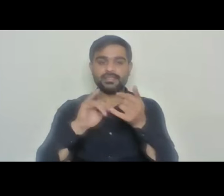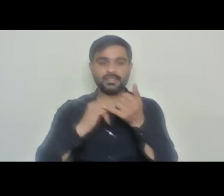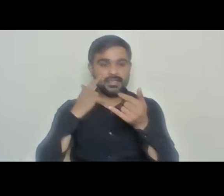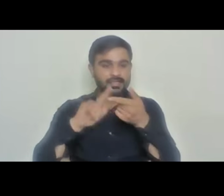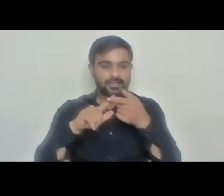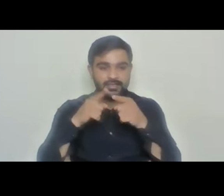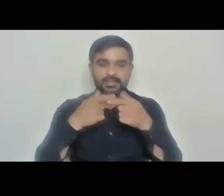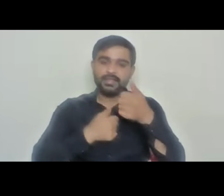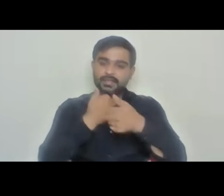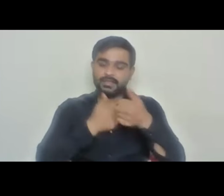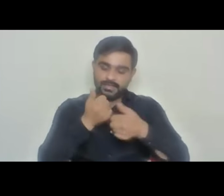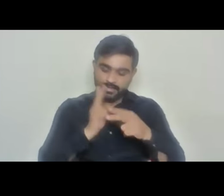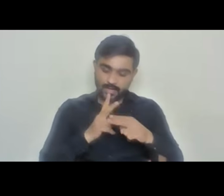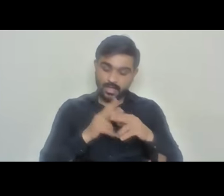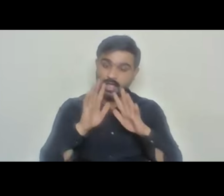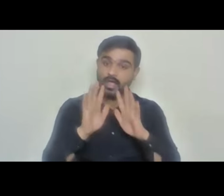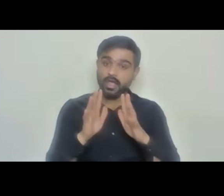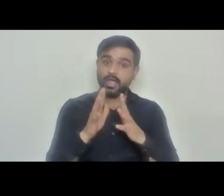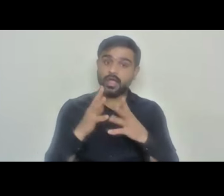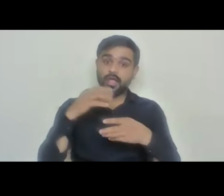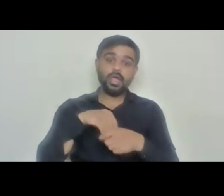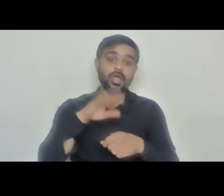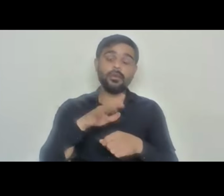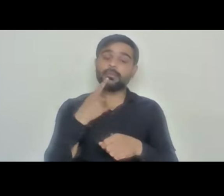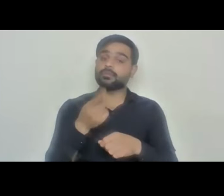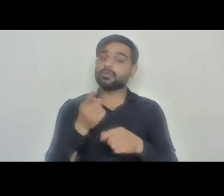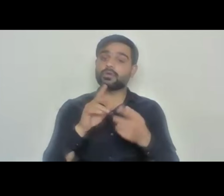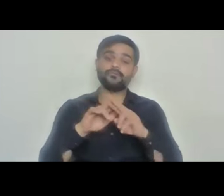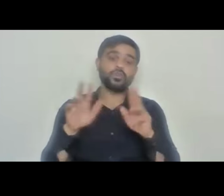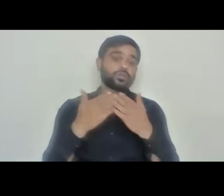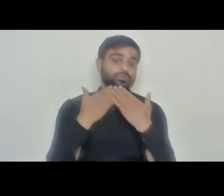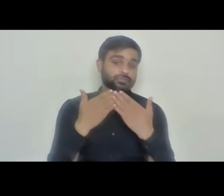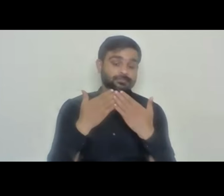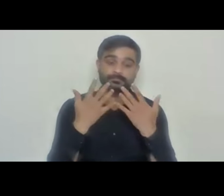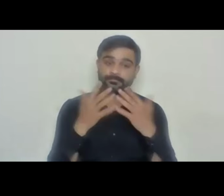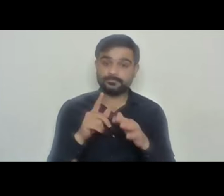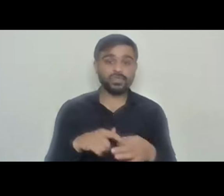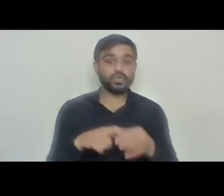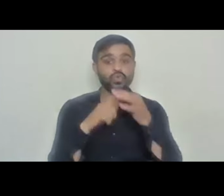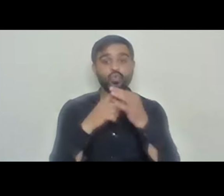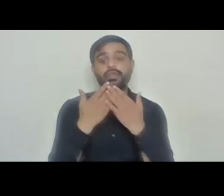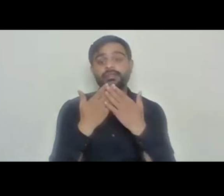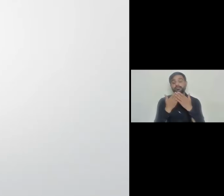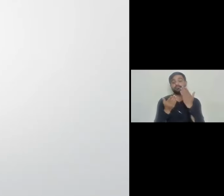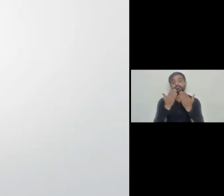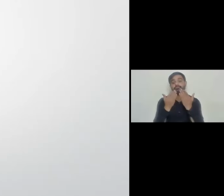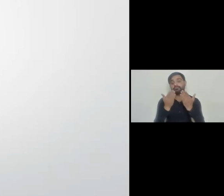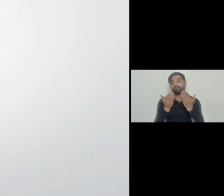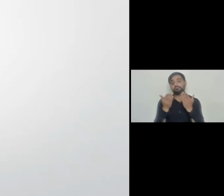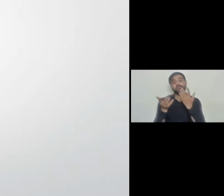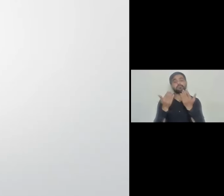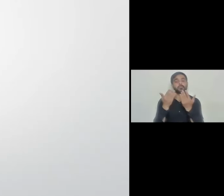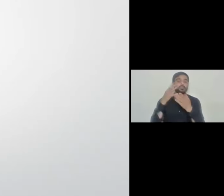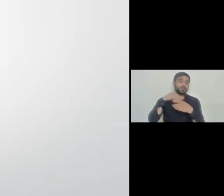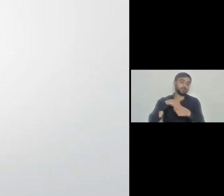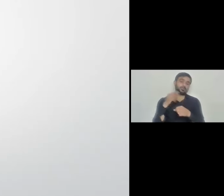you have a hypothesis in quantitative study. In qualitative study, you may or may not have